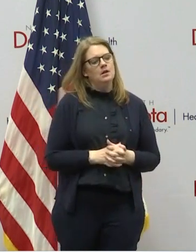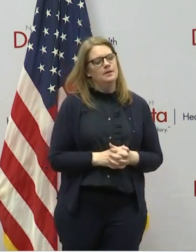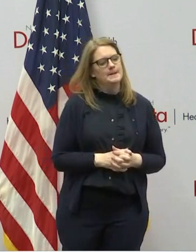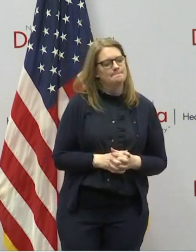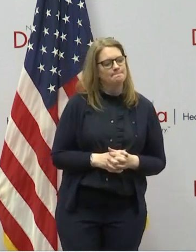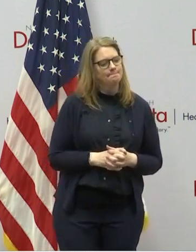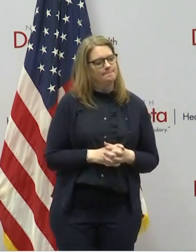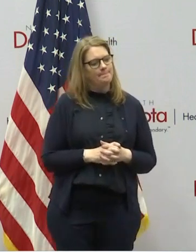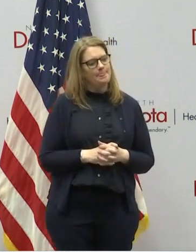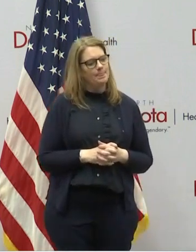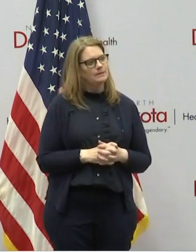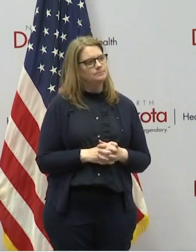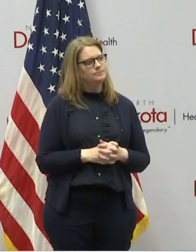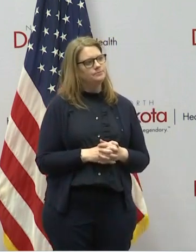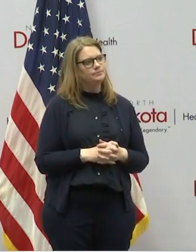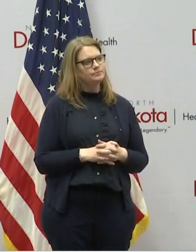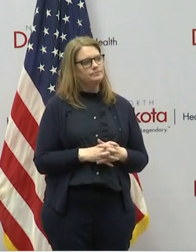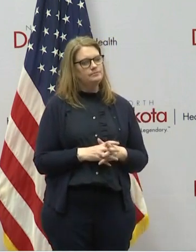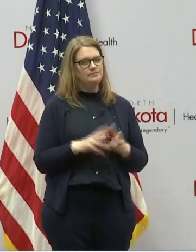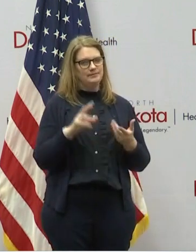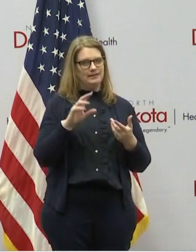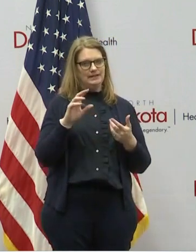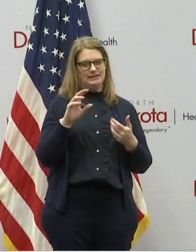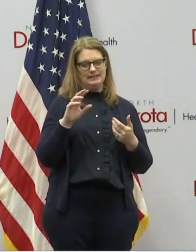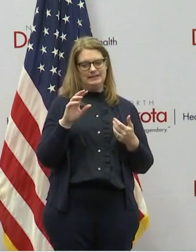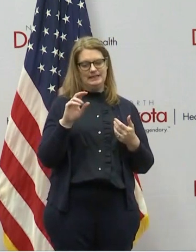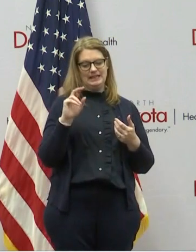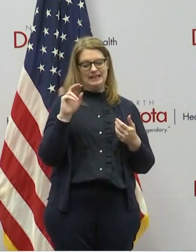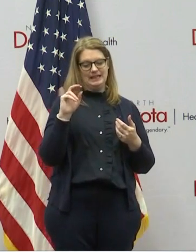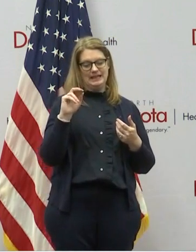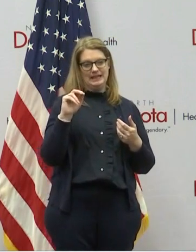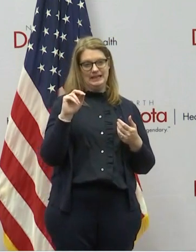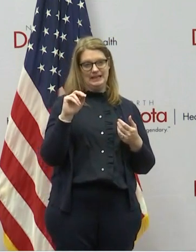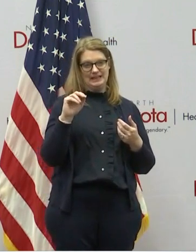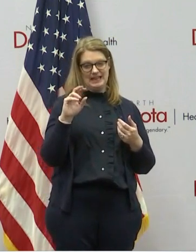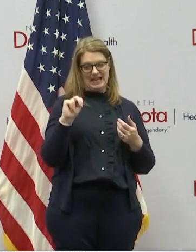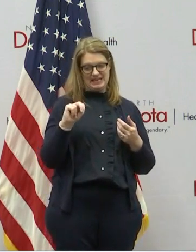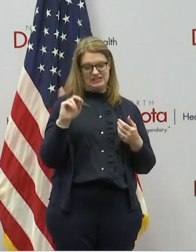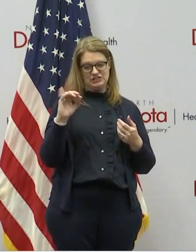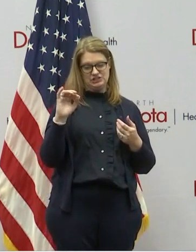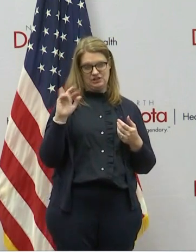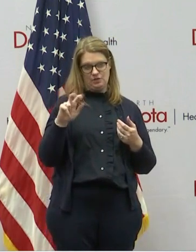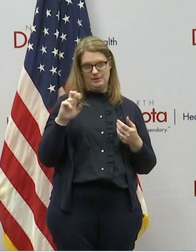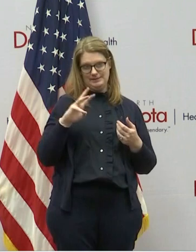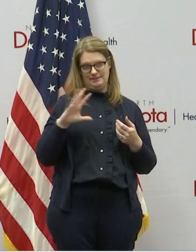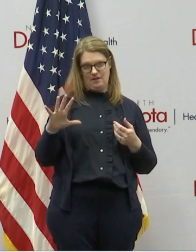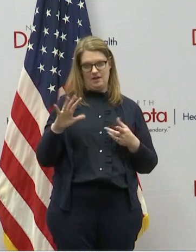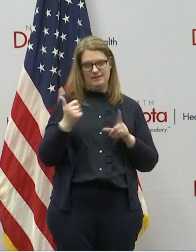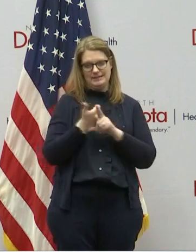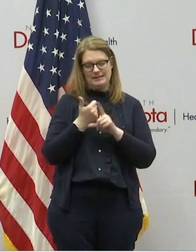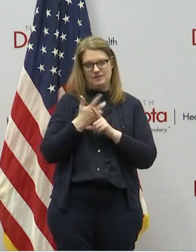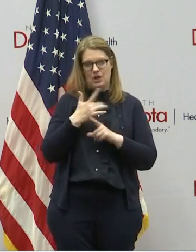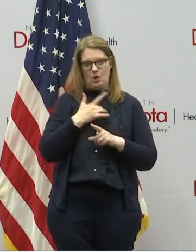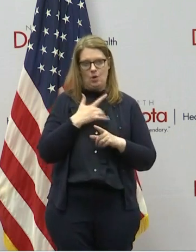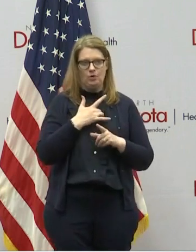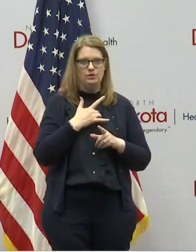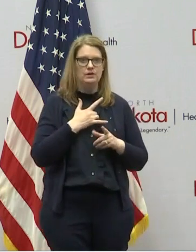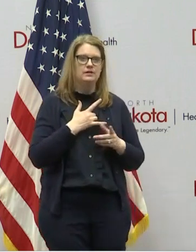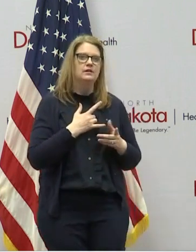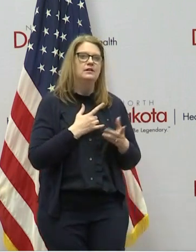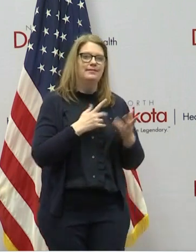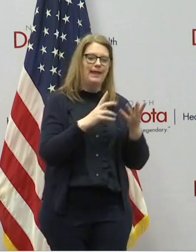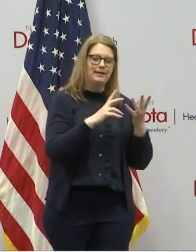So the engine, D365, that's the heartbeat. The automation of the